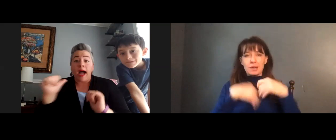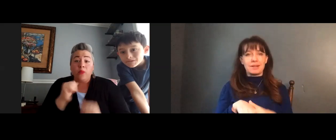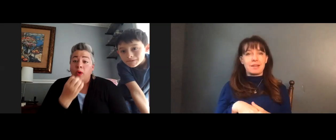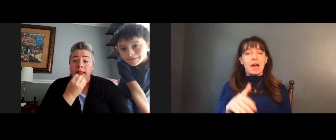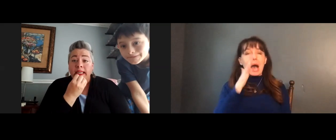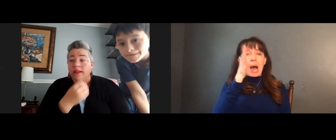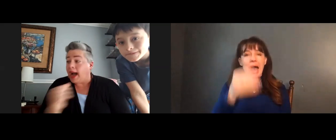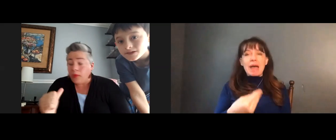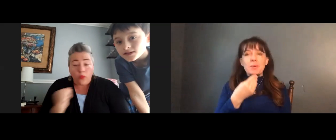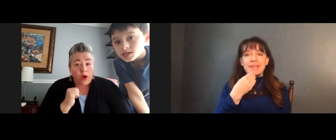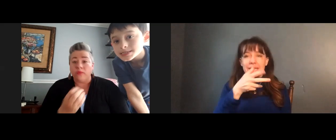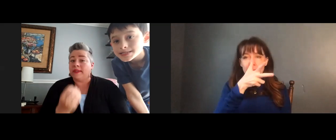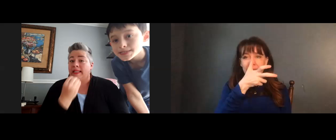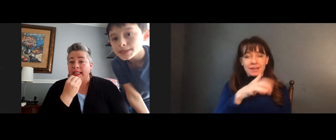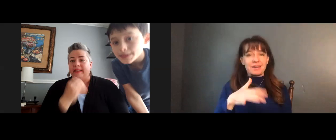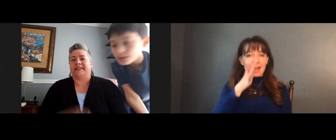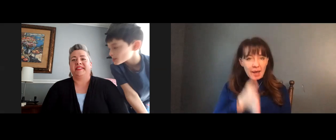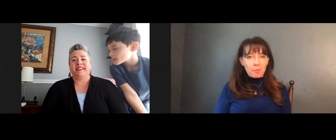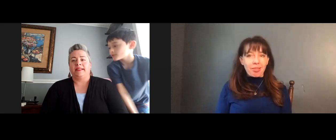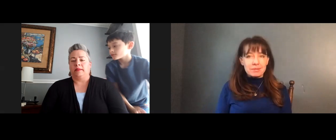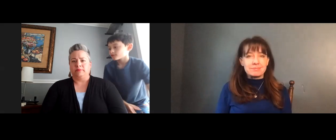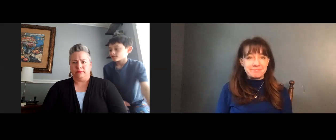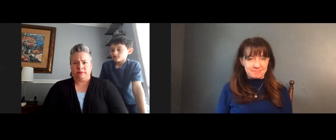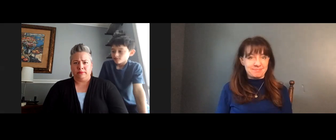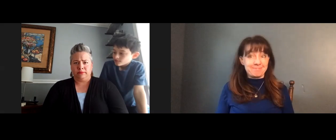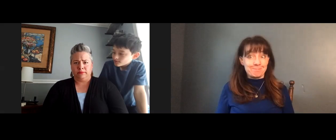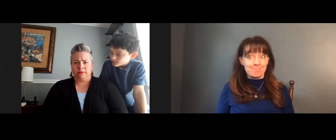was like i won't eat i won't i will